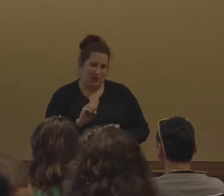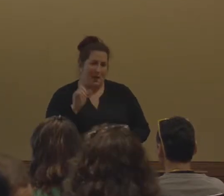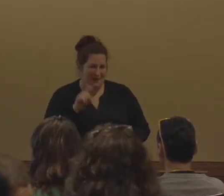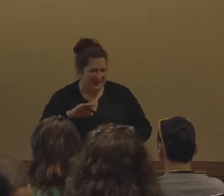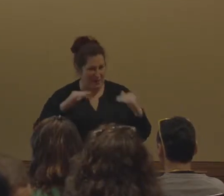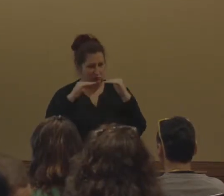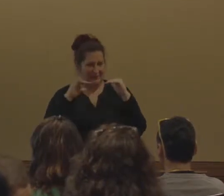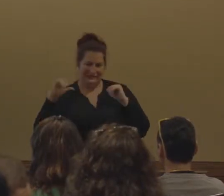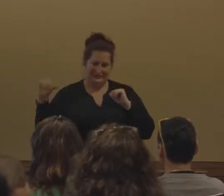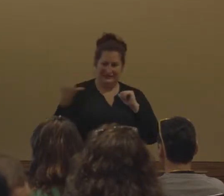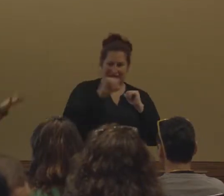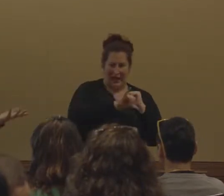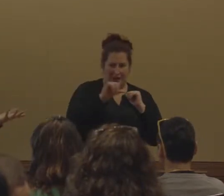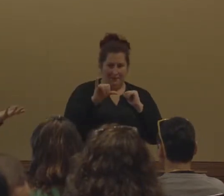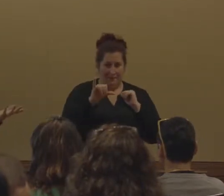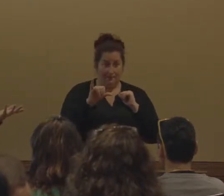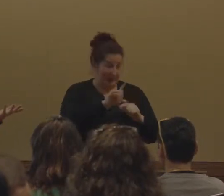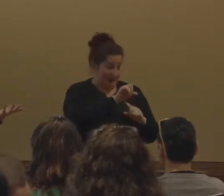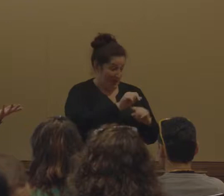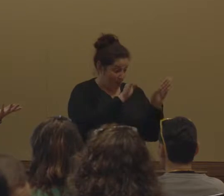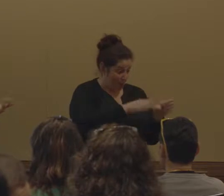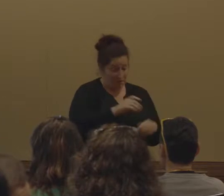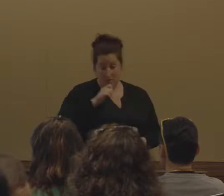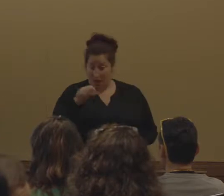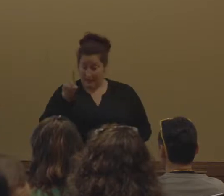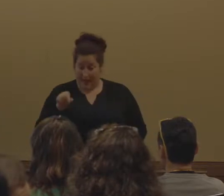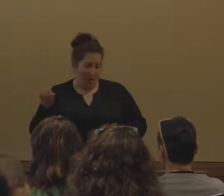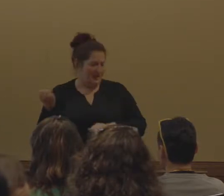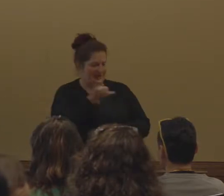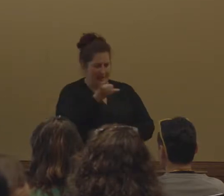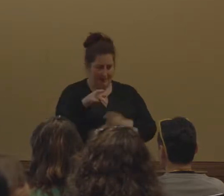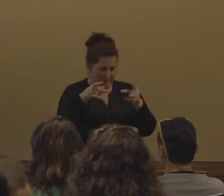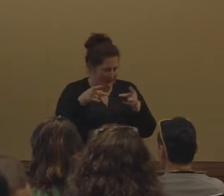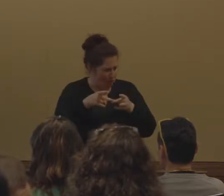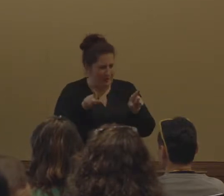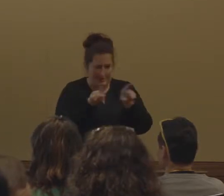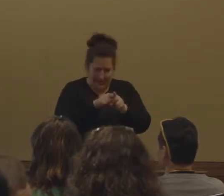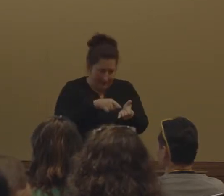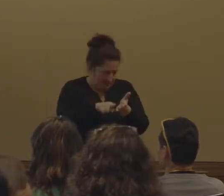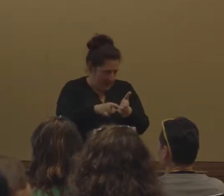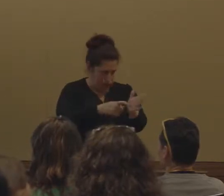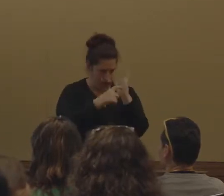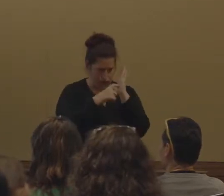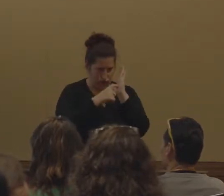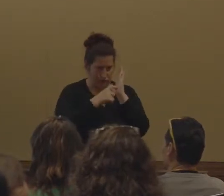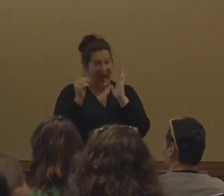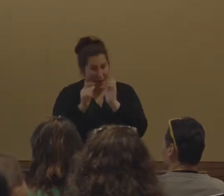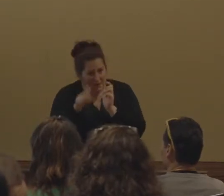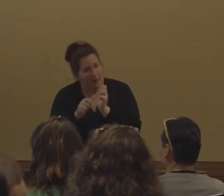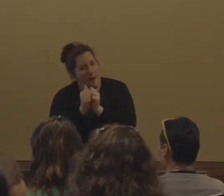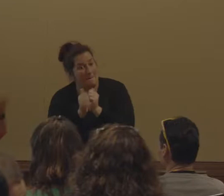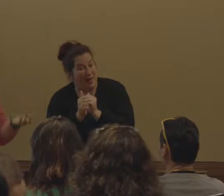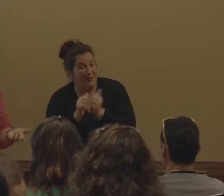same wage that any non-disabled person would receive for that same position. Does that make sense? Yeah. And then competitive, of